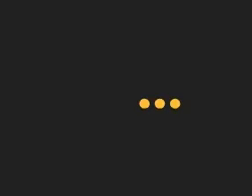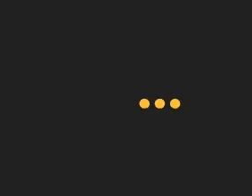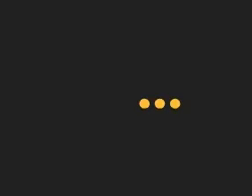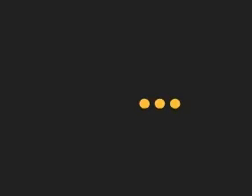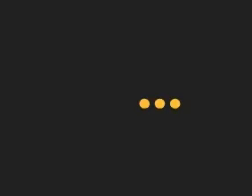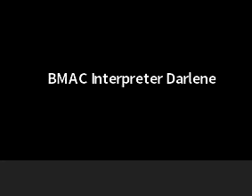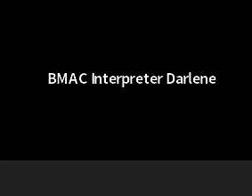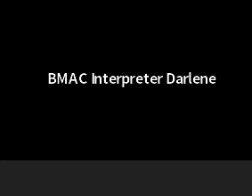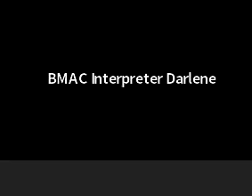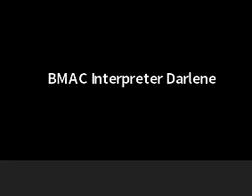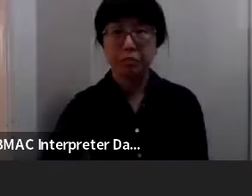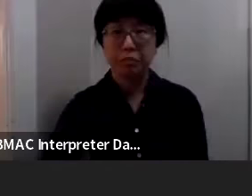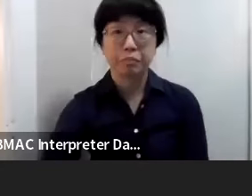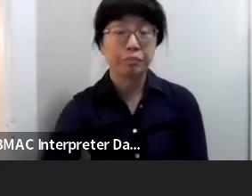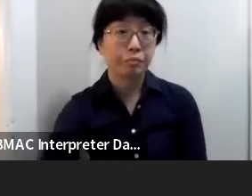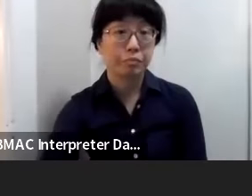help.